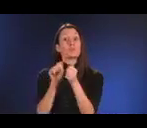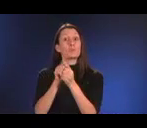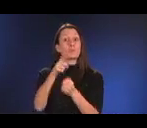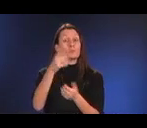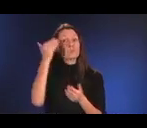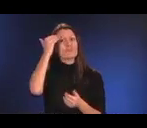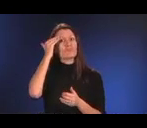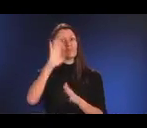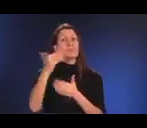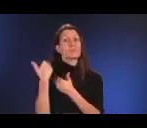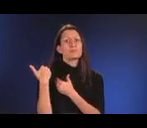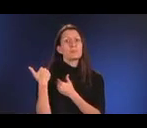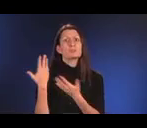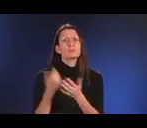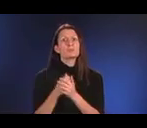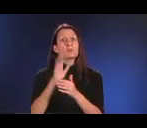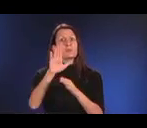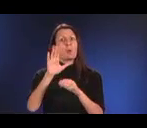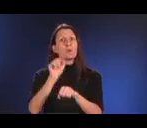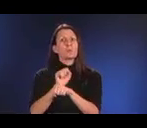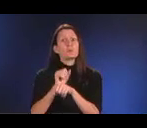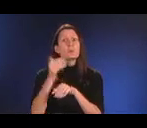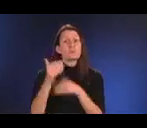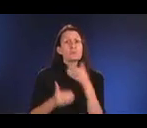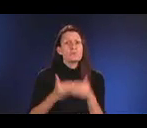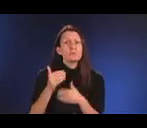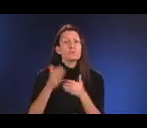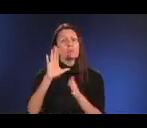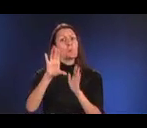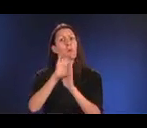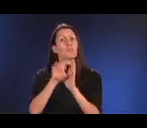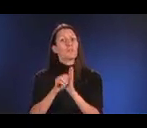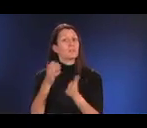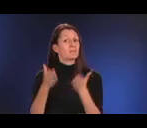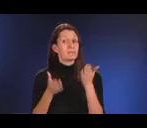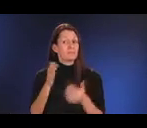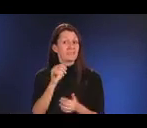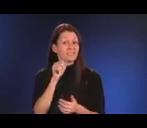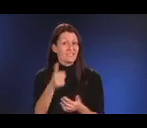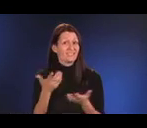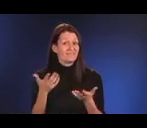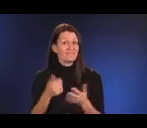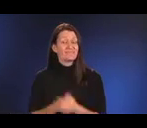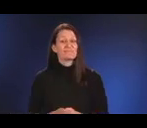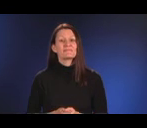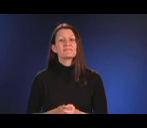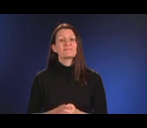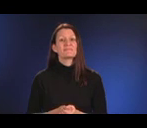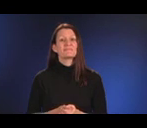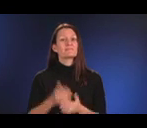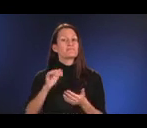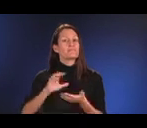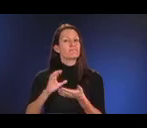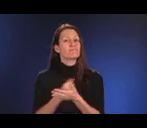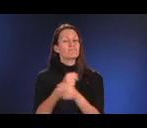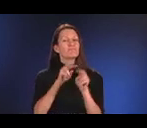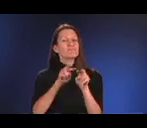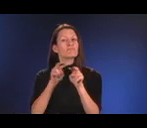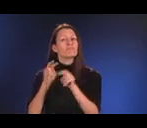familiar with your responsibilities or your role. They may not understand how you work with peers or know your code of ethics.